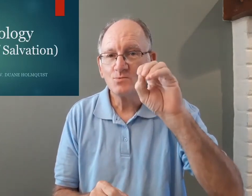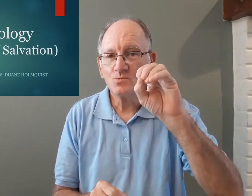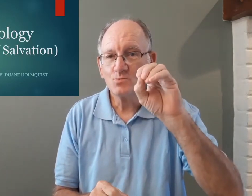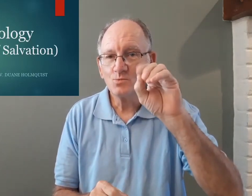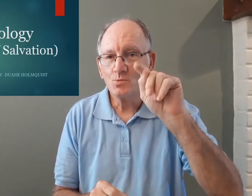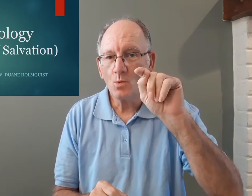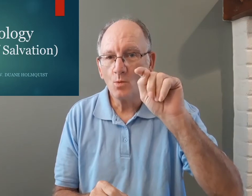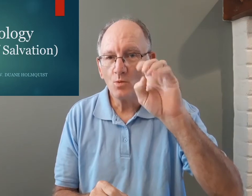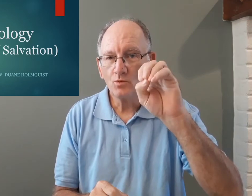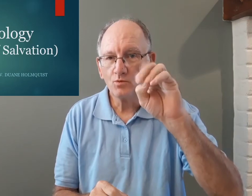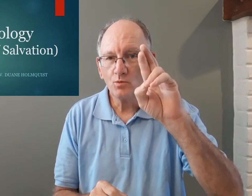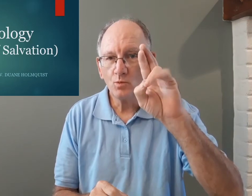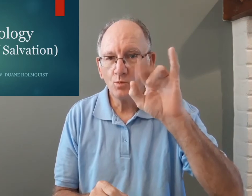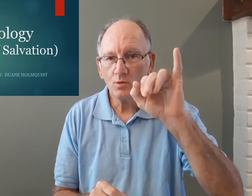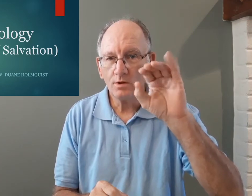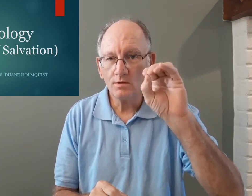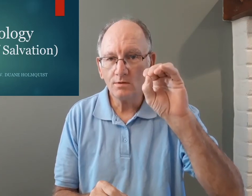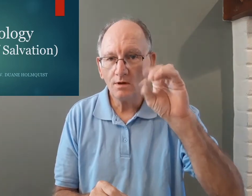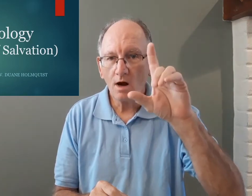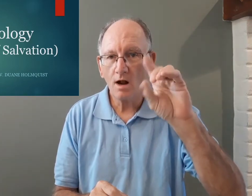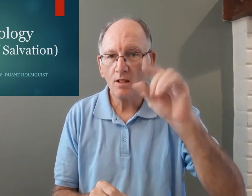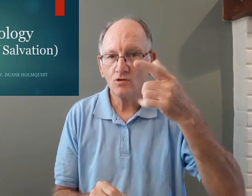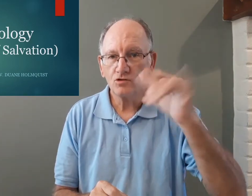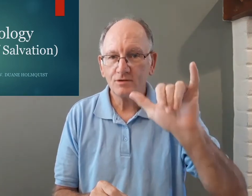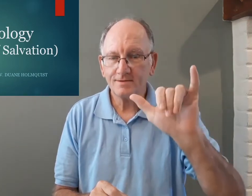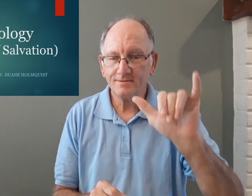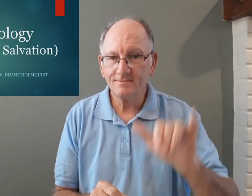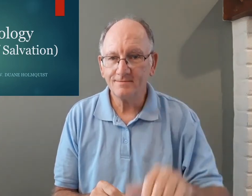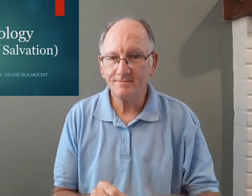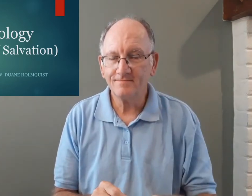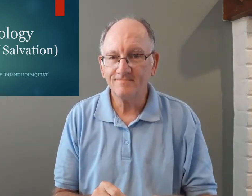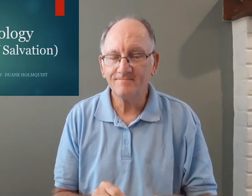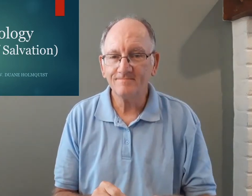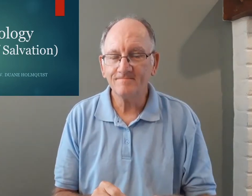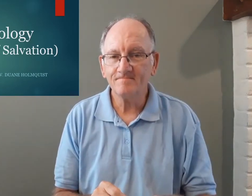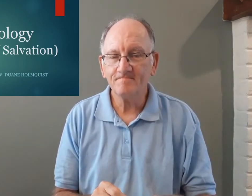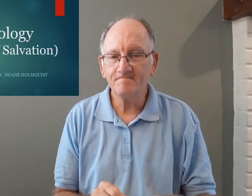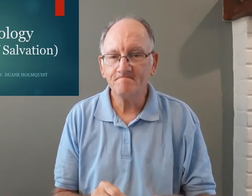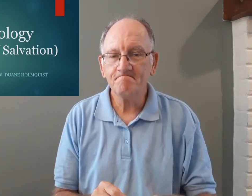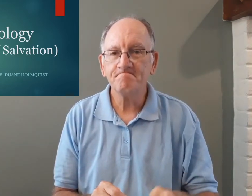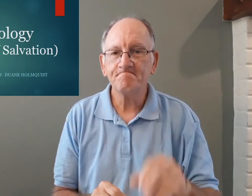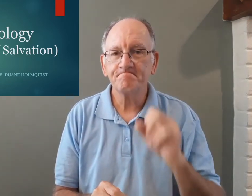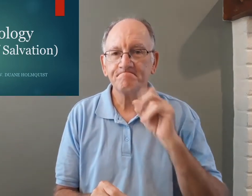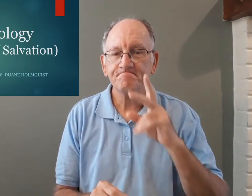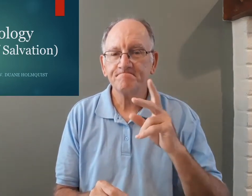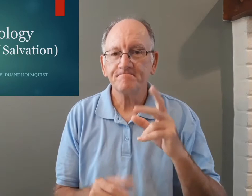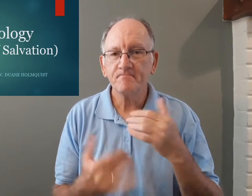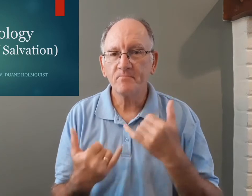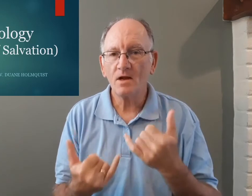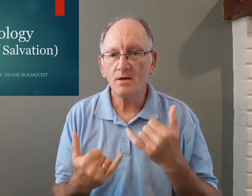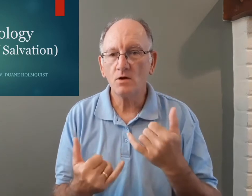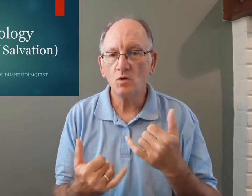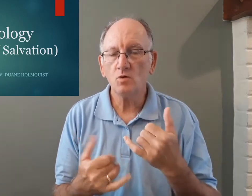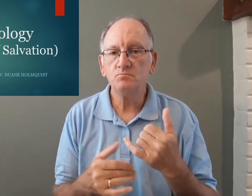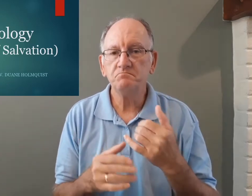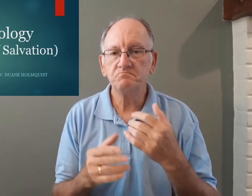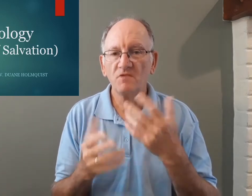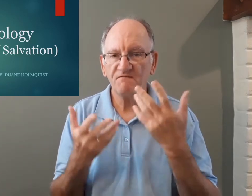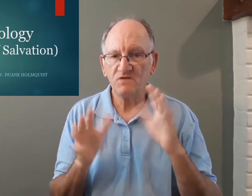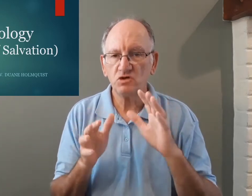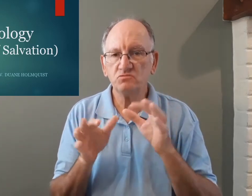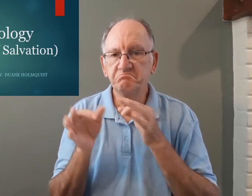okay